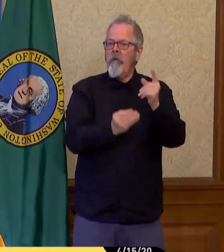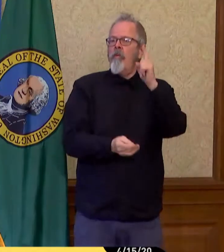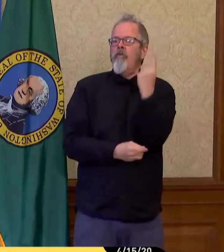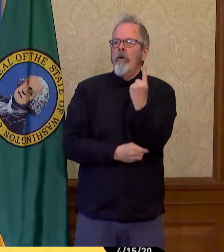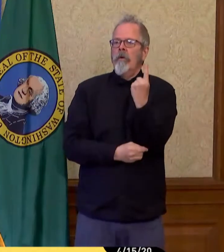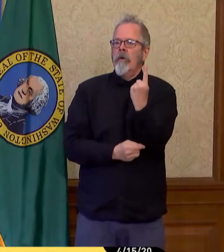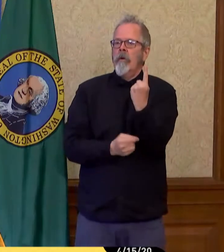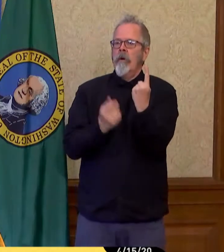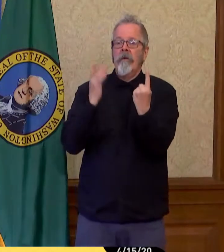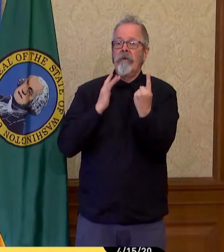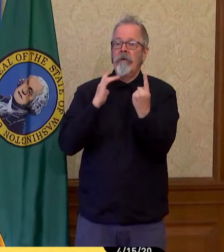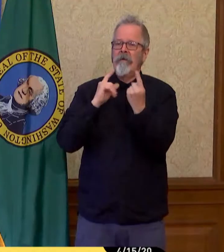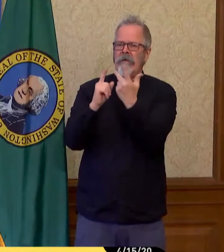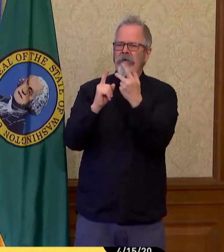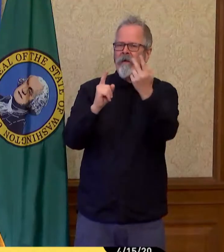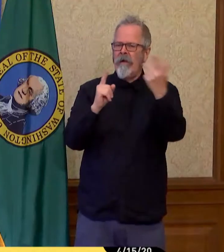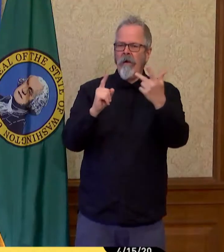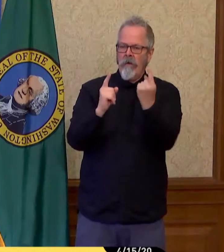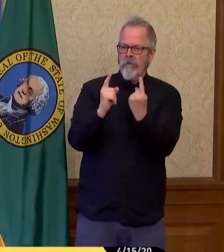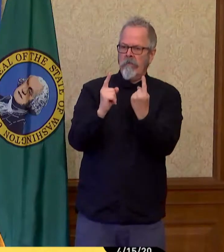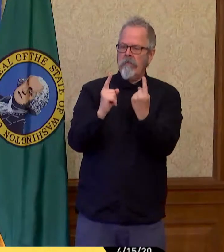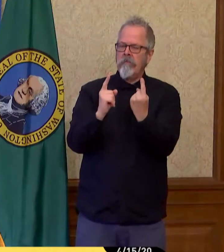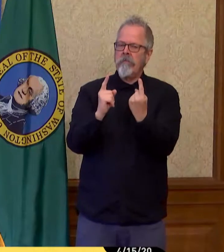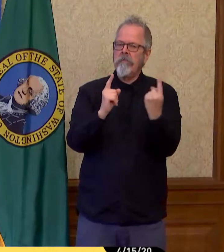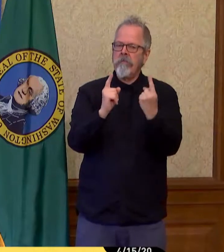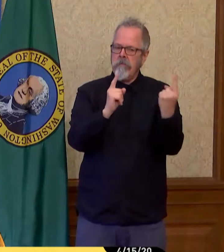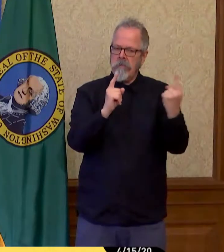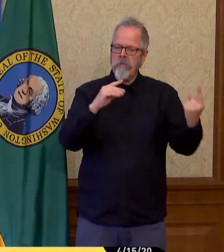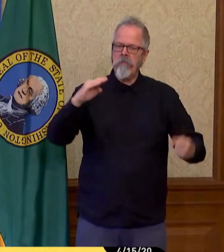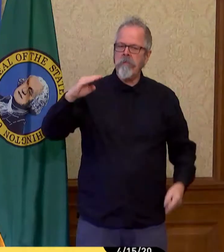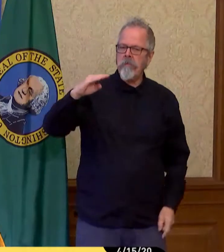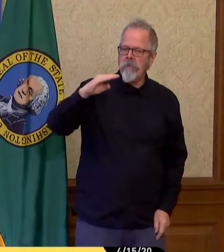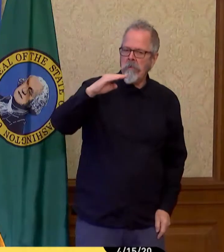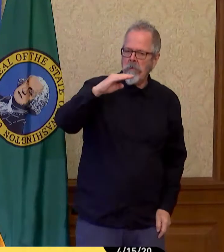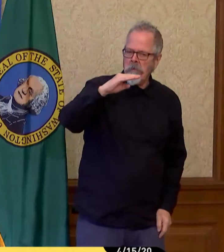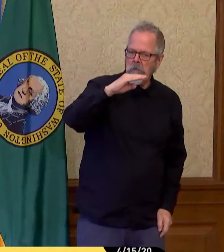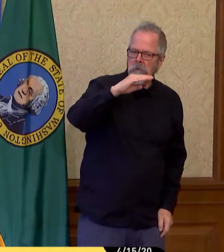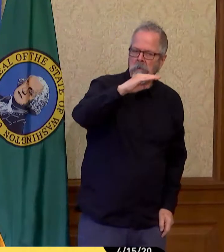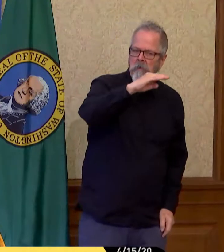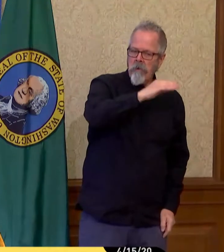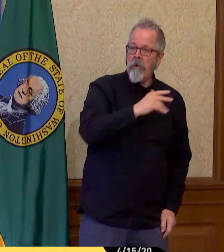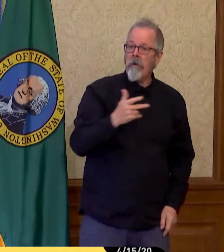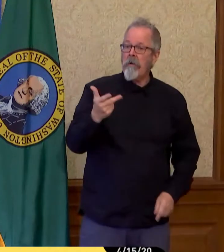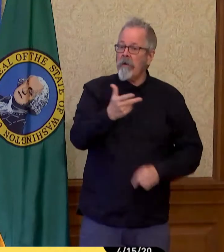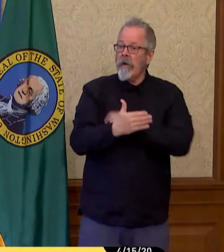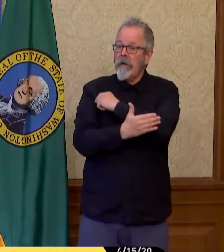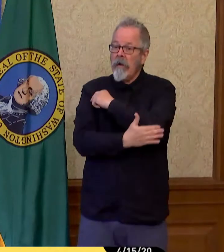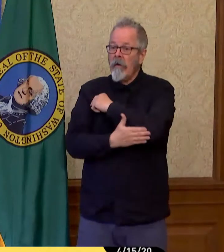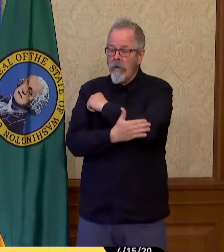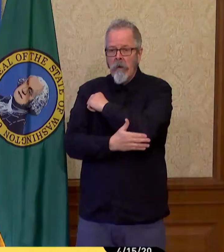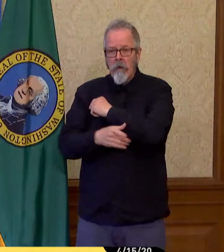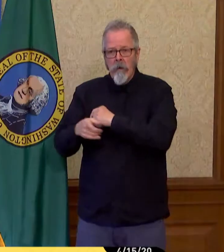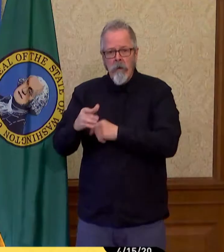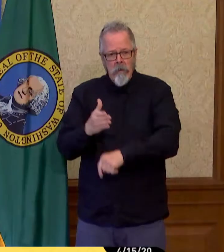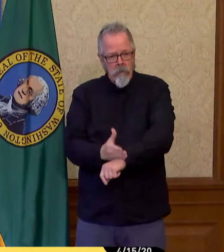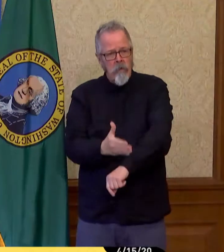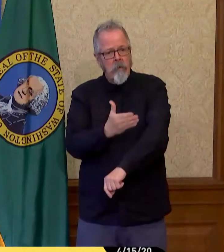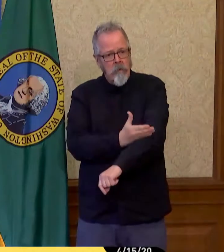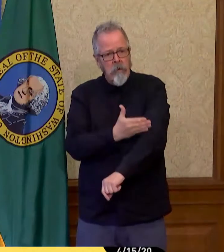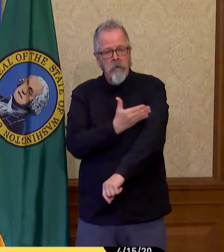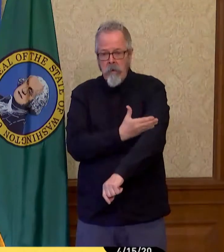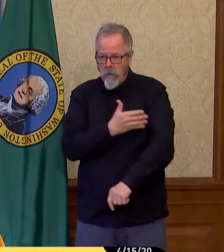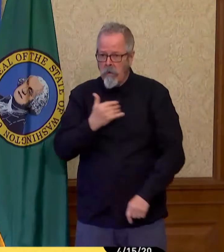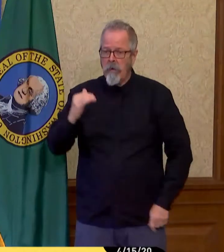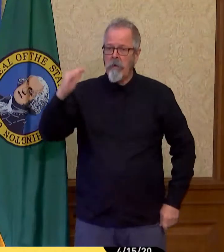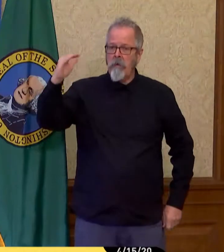real progress on the rate of infection. That's good news. These curves show that what we're doing works, and